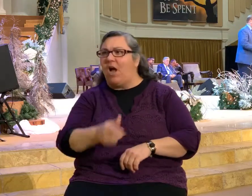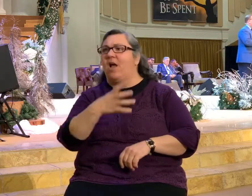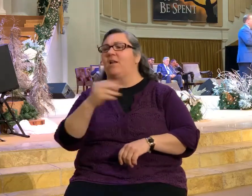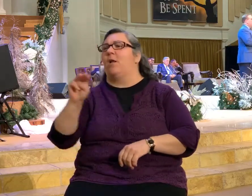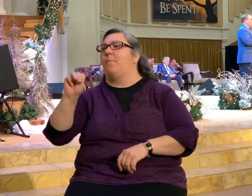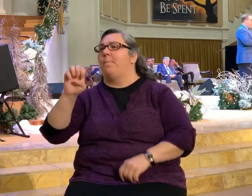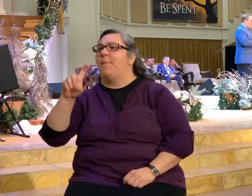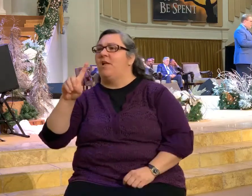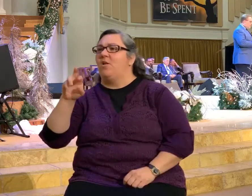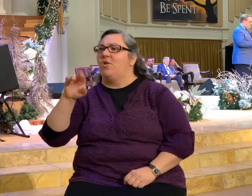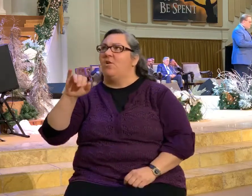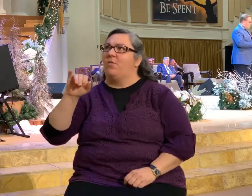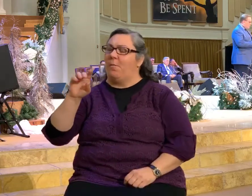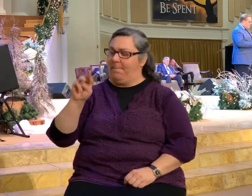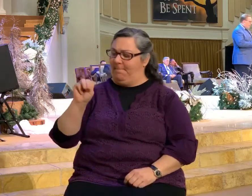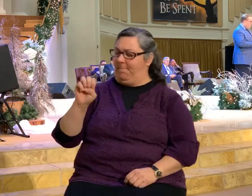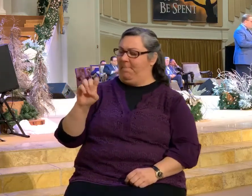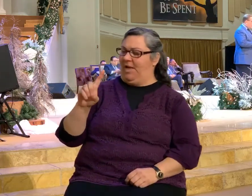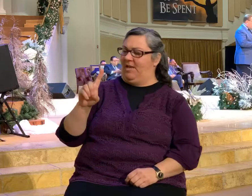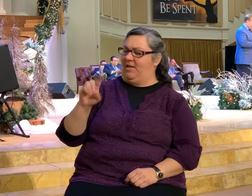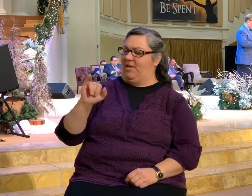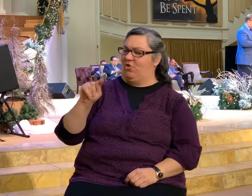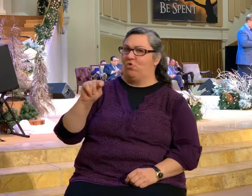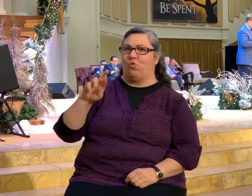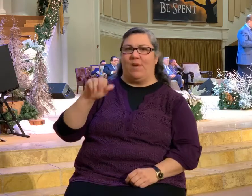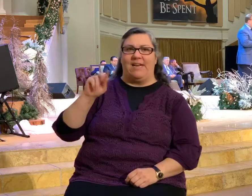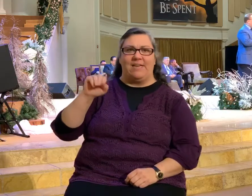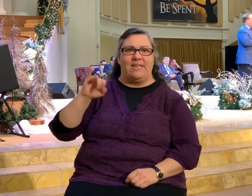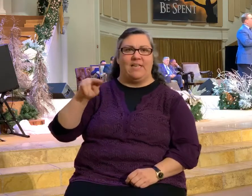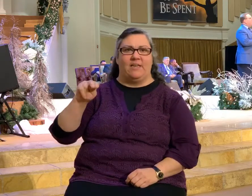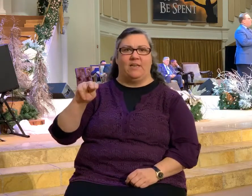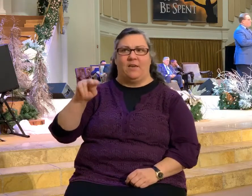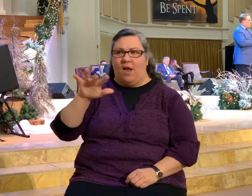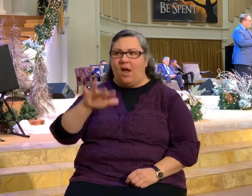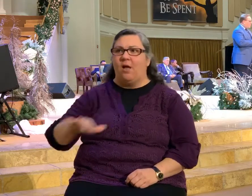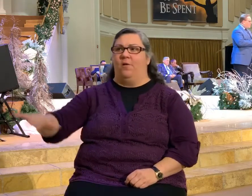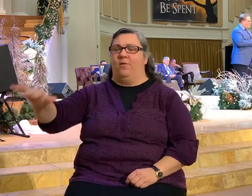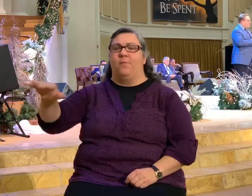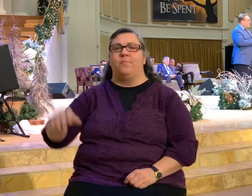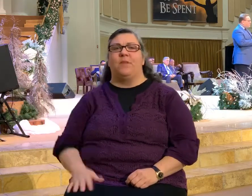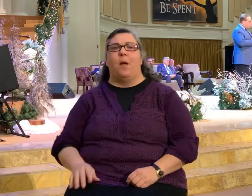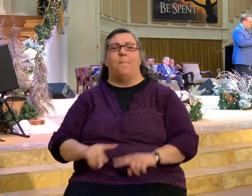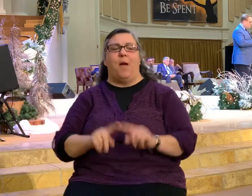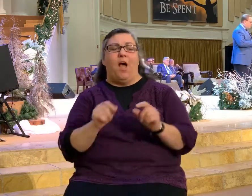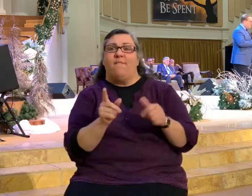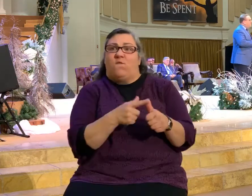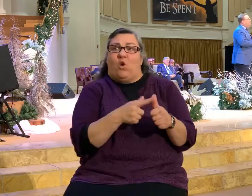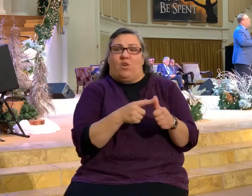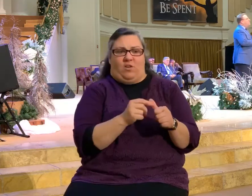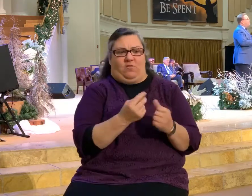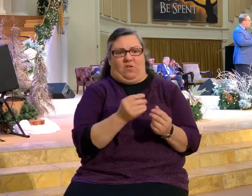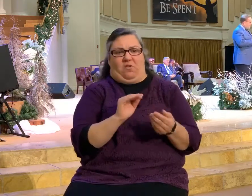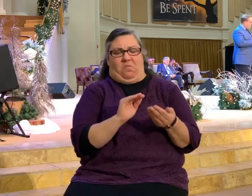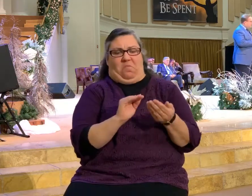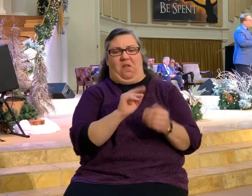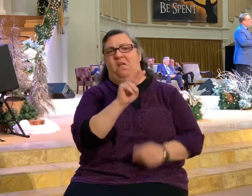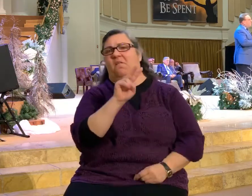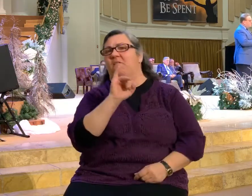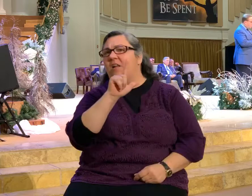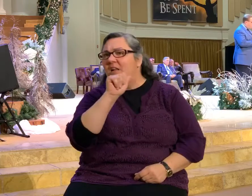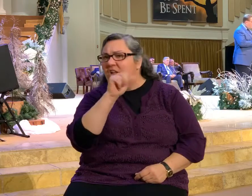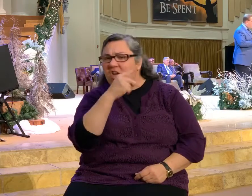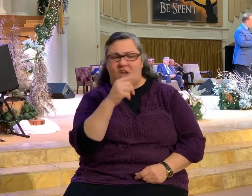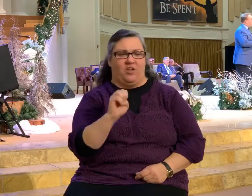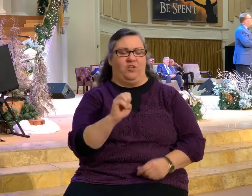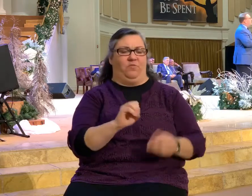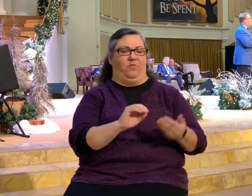islands. And over its 3,000 years, it grew from a village to a city to a kingdom